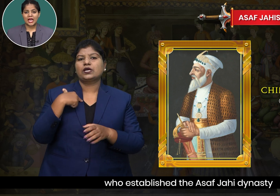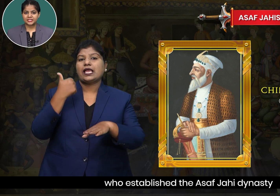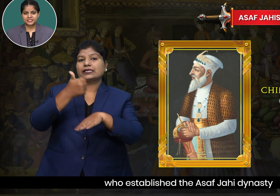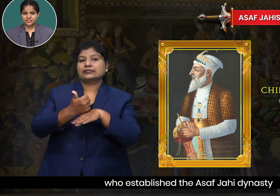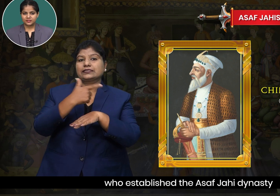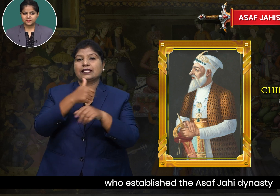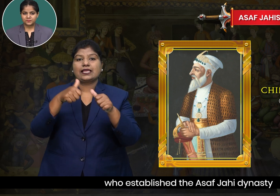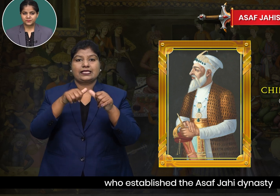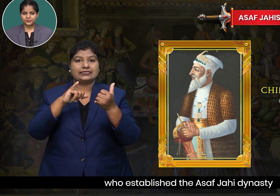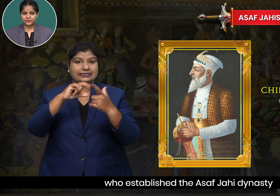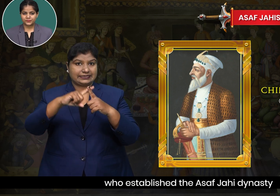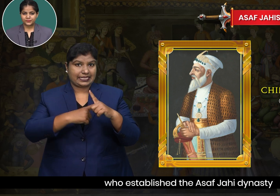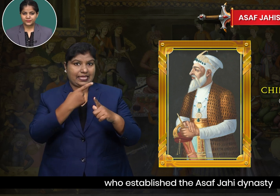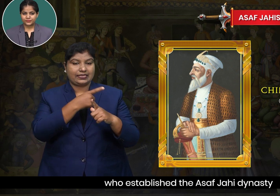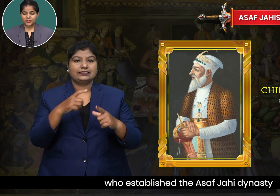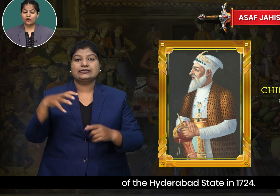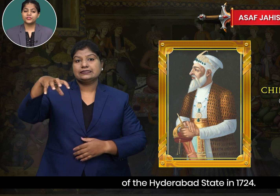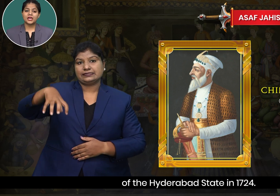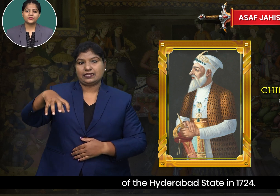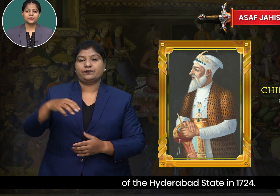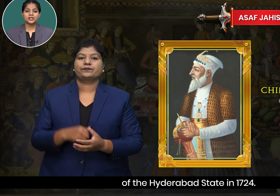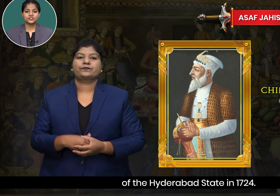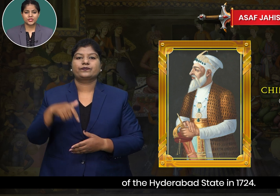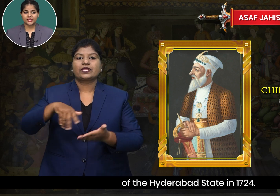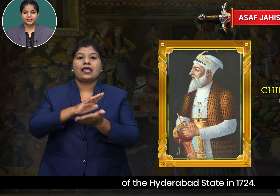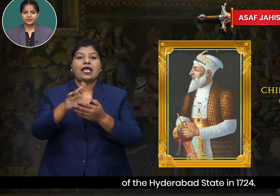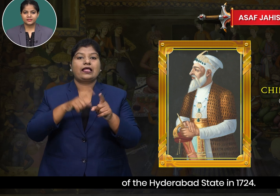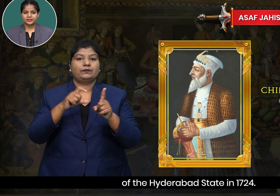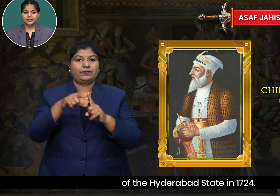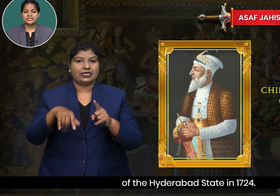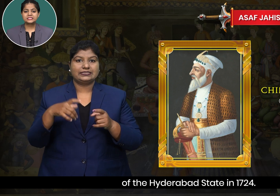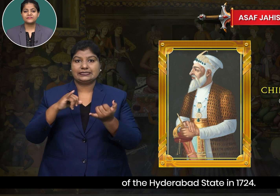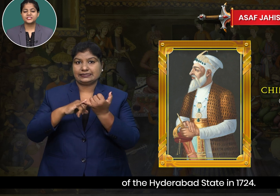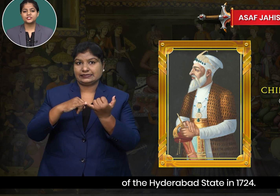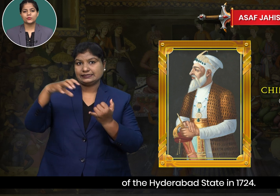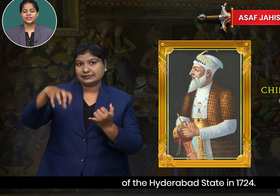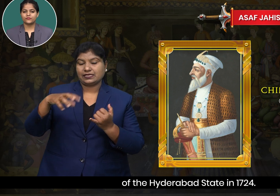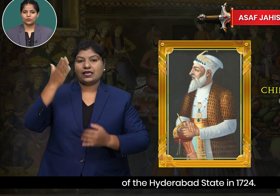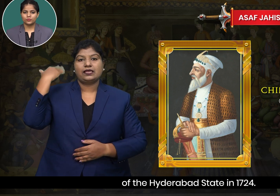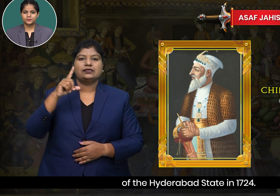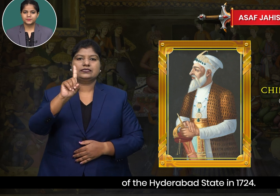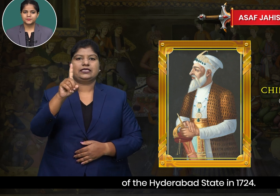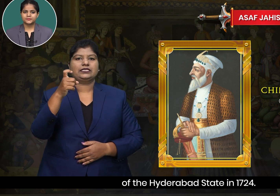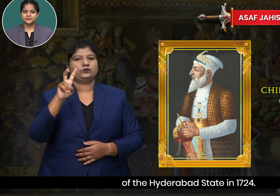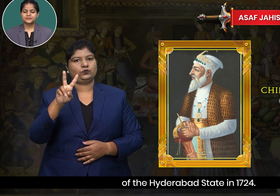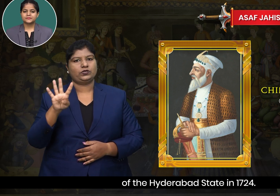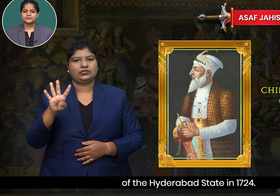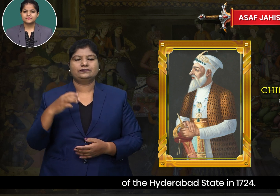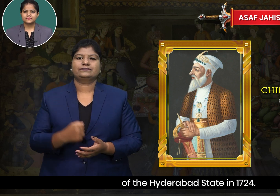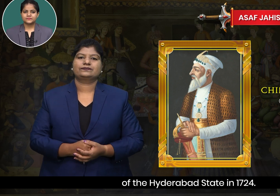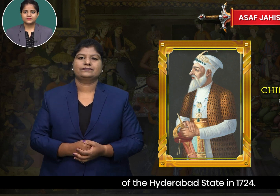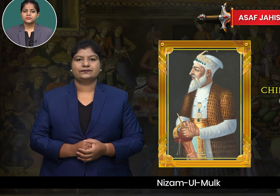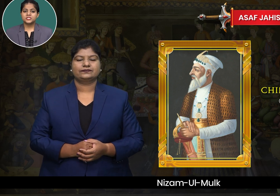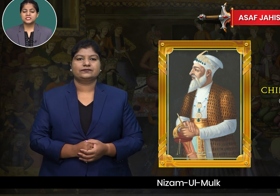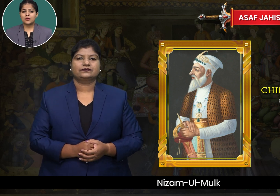Jahi dynasty of the Hyderabad state in 1724.